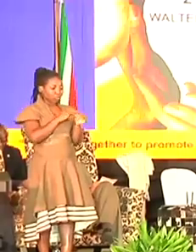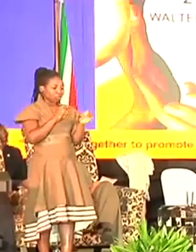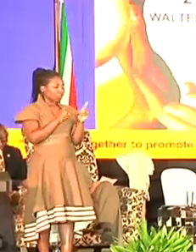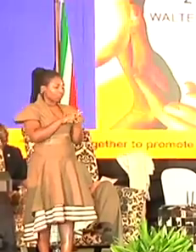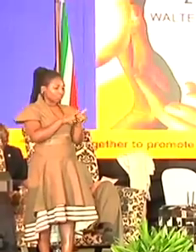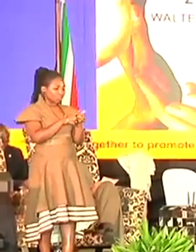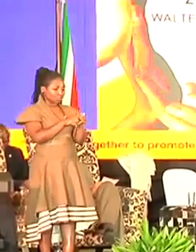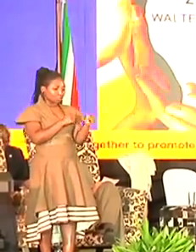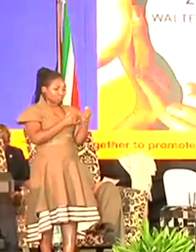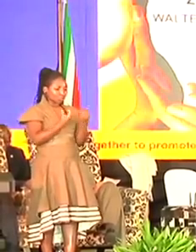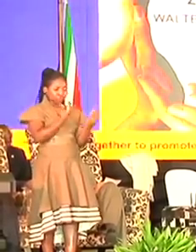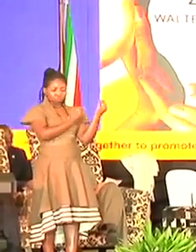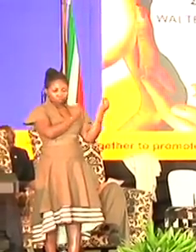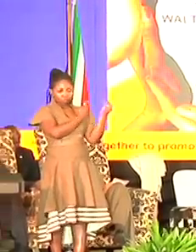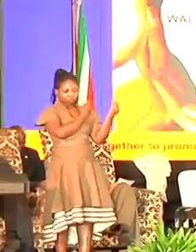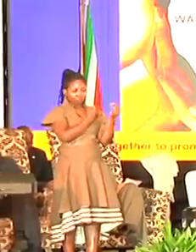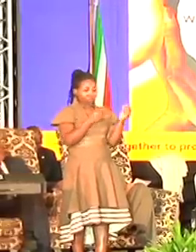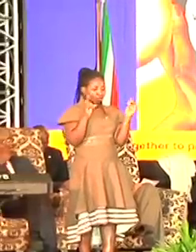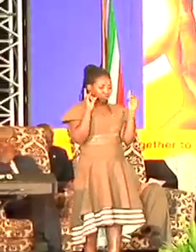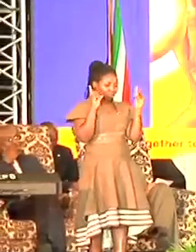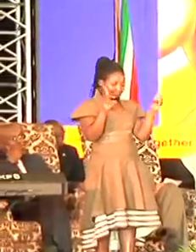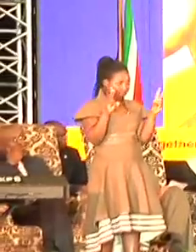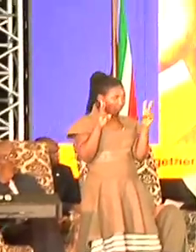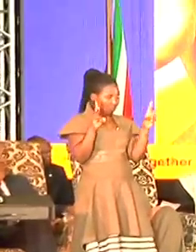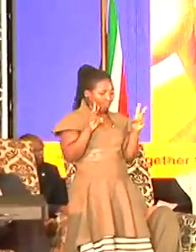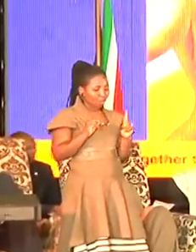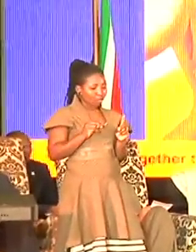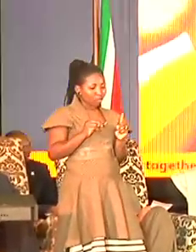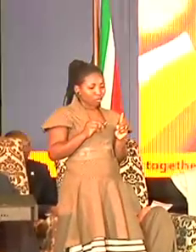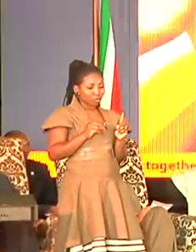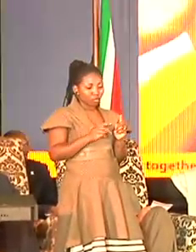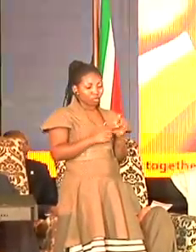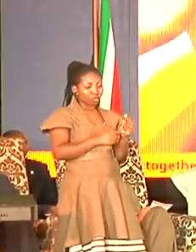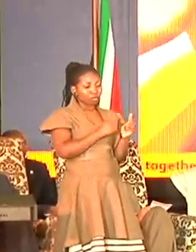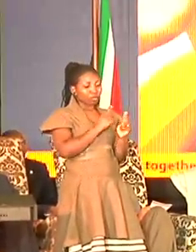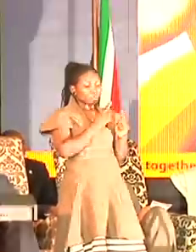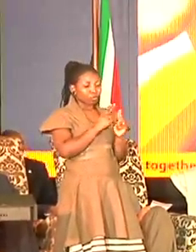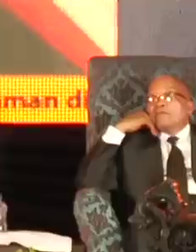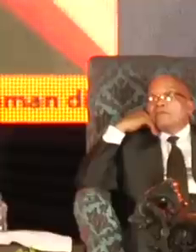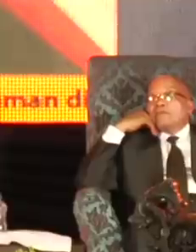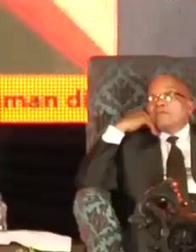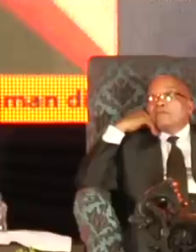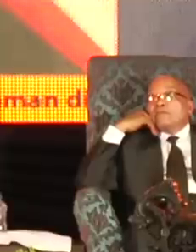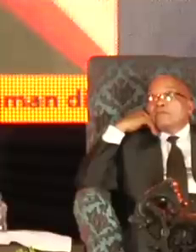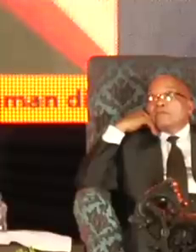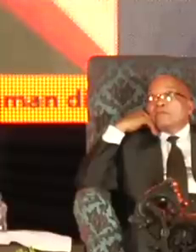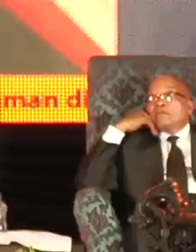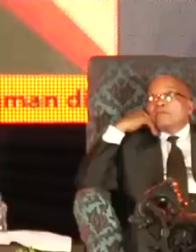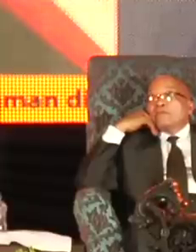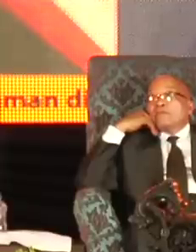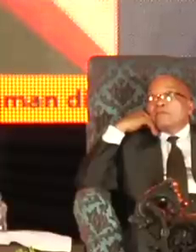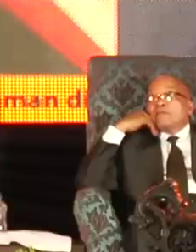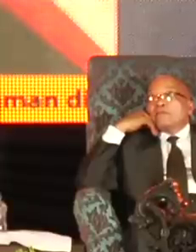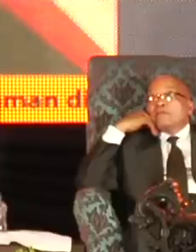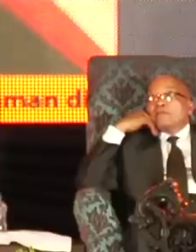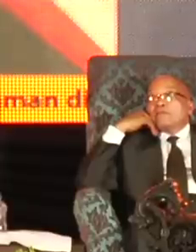innocent, peaceful, and unarmed people will never and must never be lost. That march against